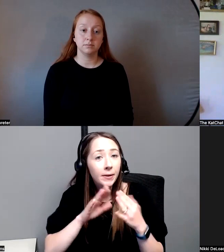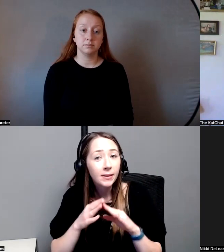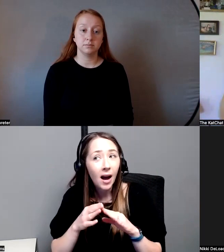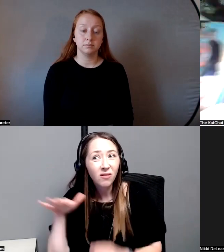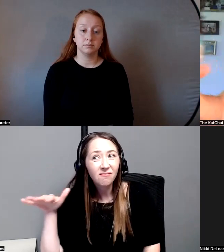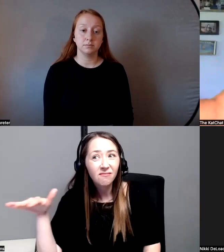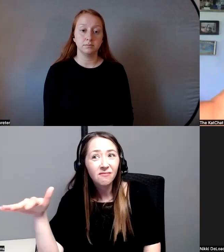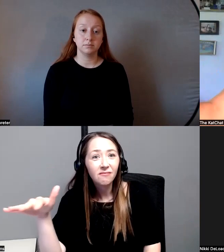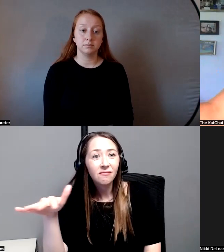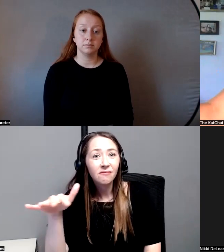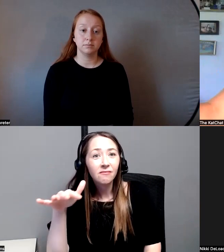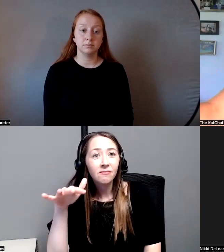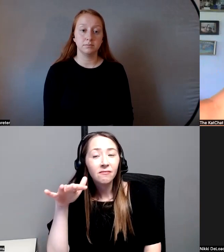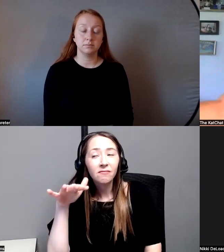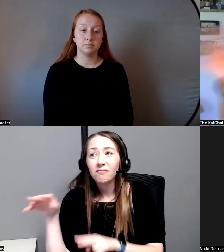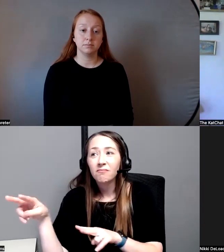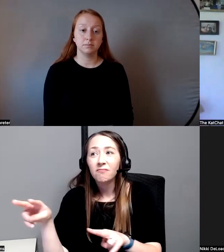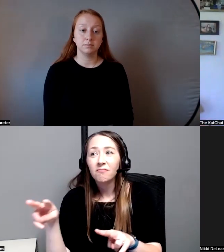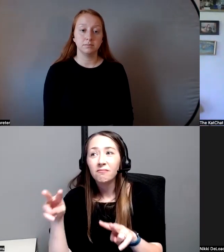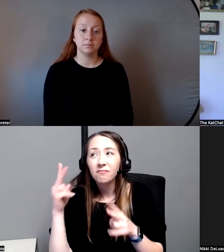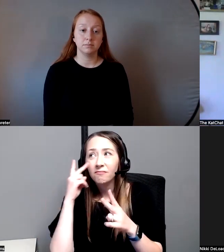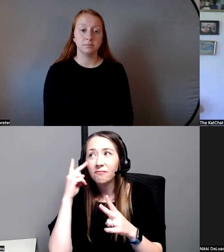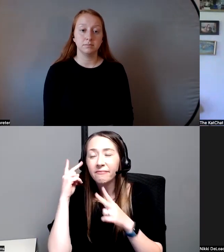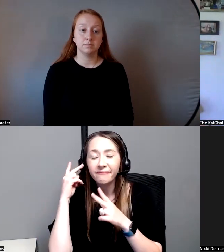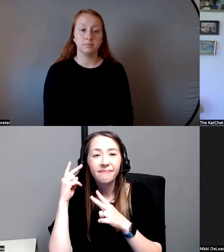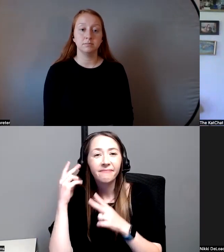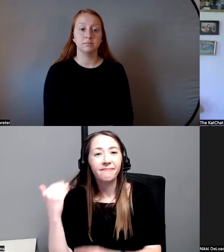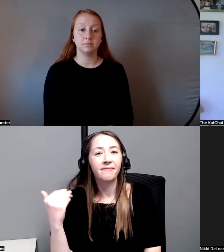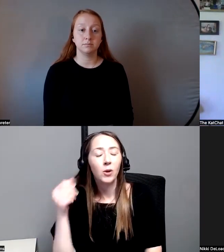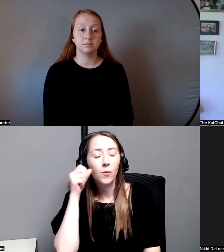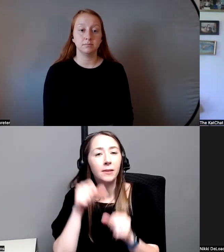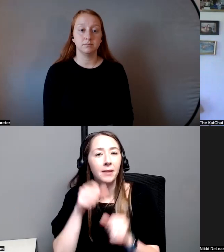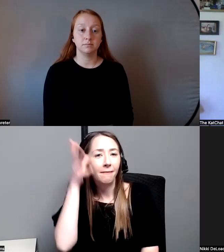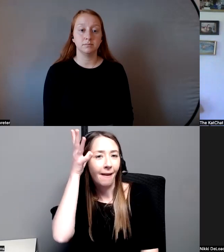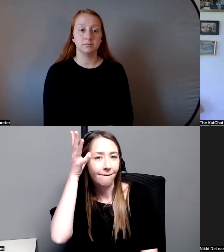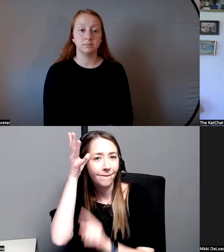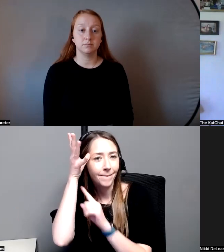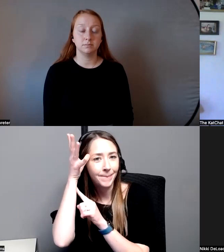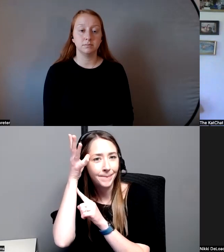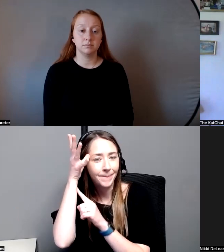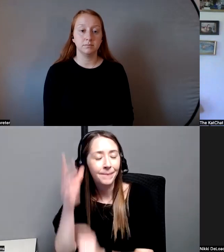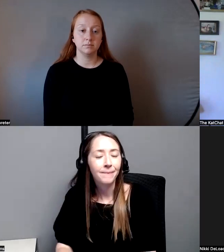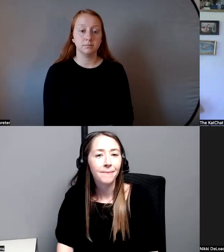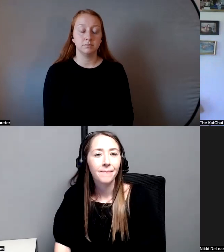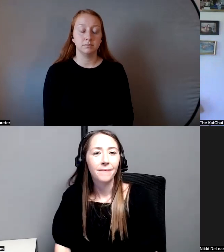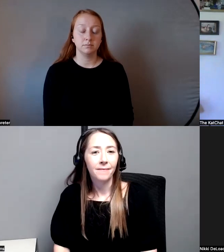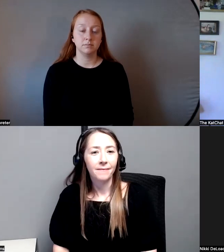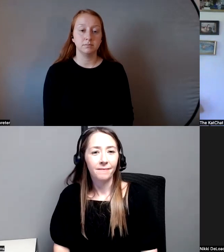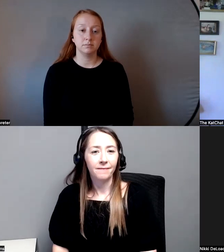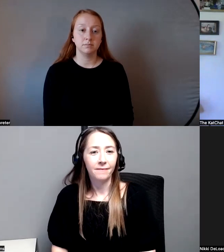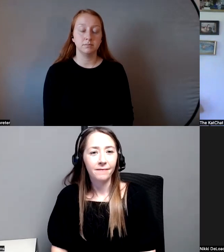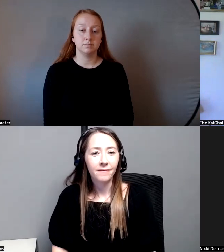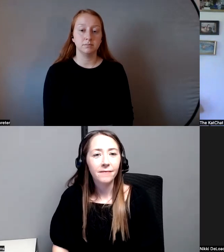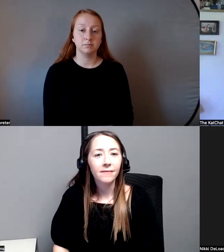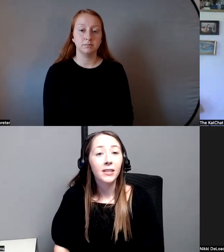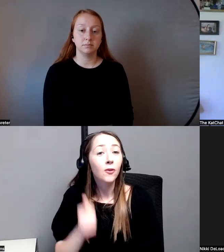all contains memories of my dad, you know? Um, and so every